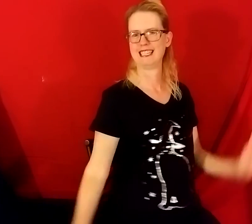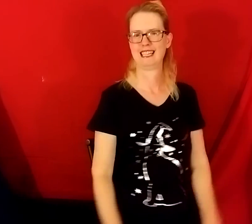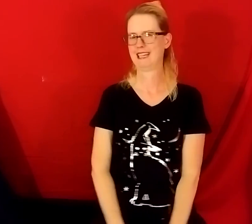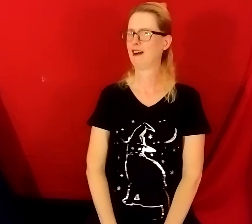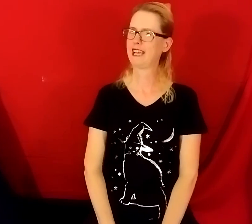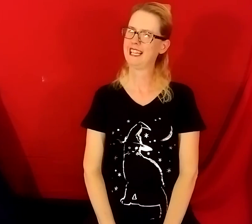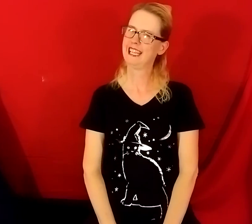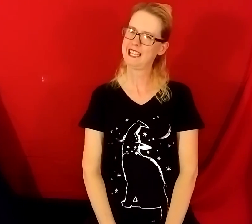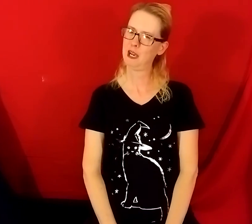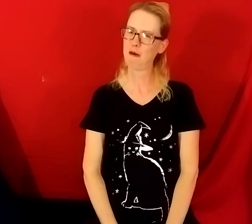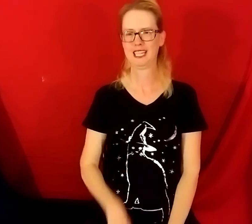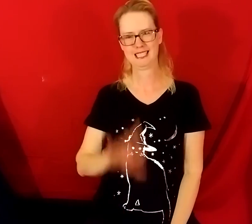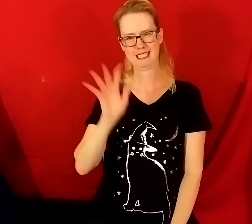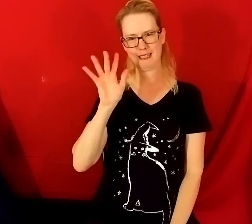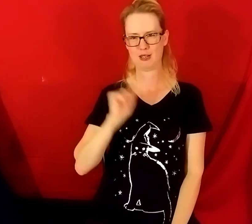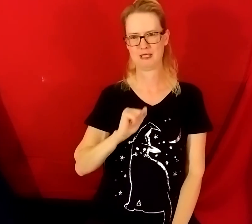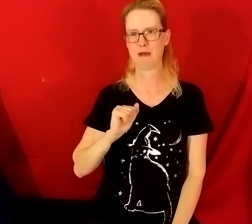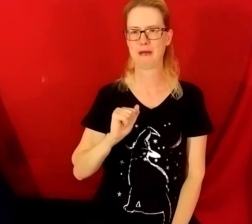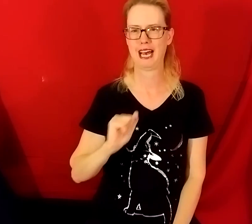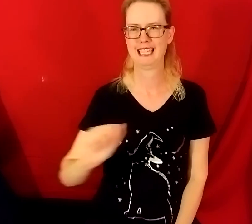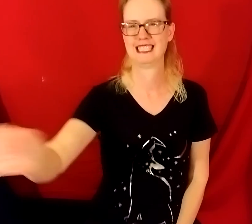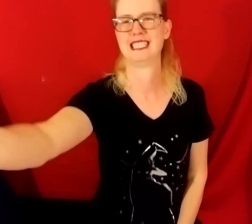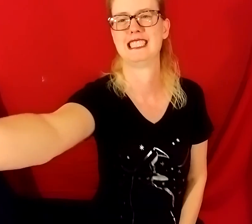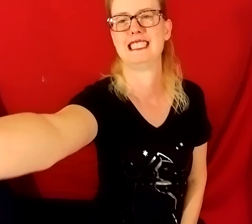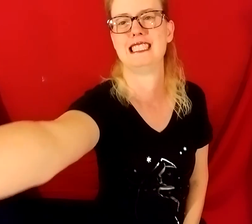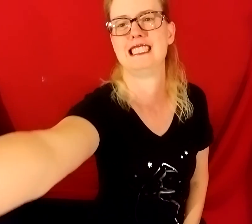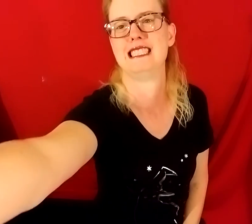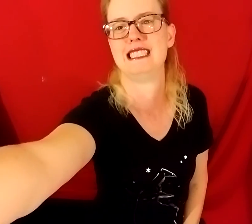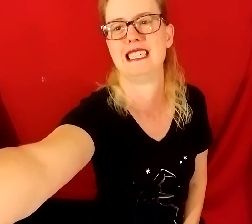okay, thank you, bye bye, bye, bye,